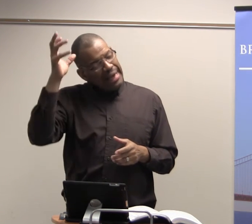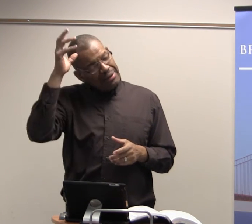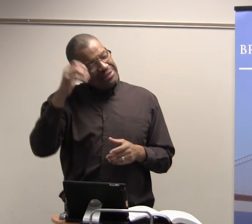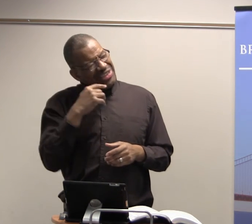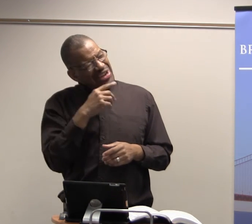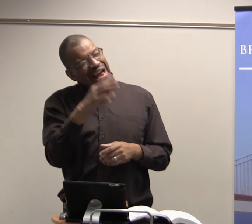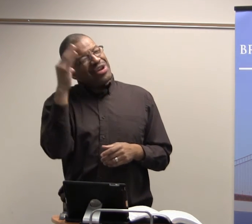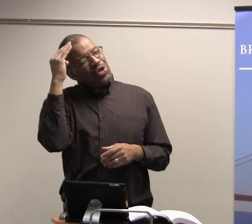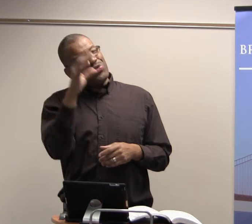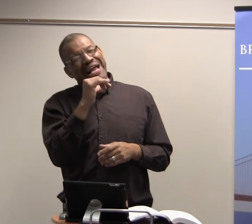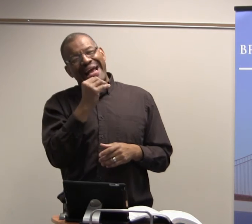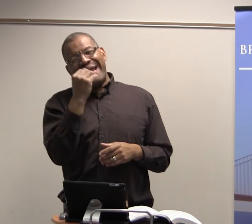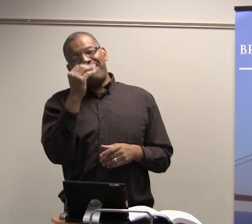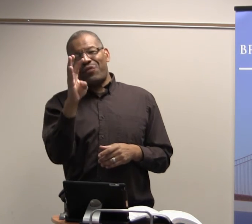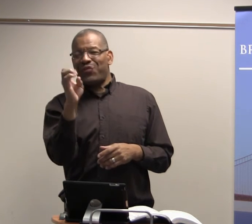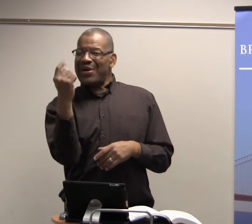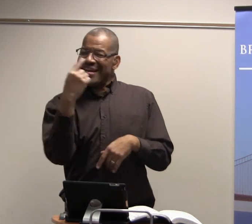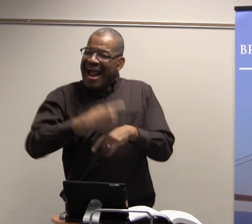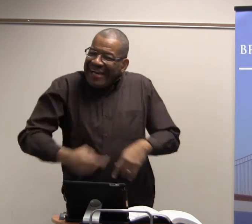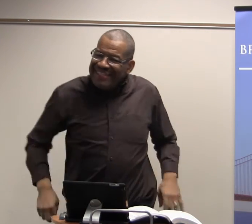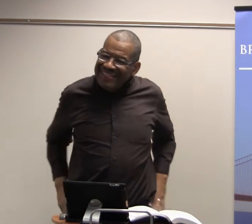Saints say, yeah, I know you not eat for 40 days.